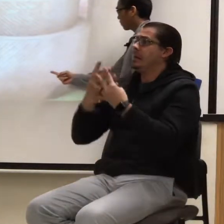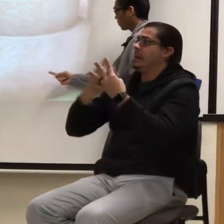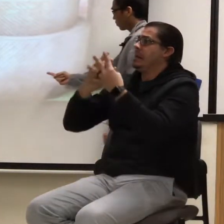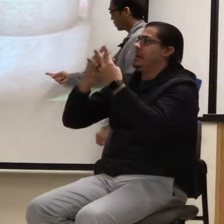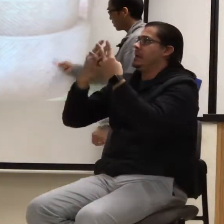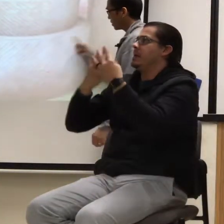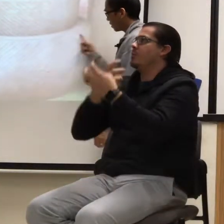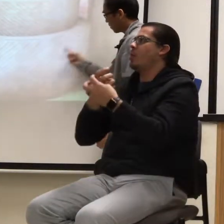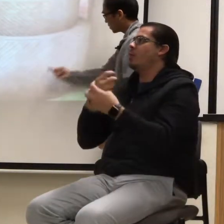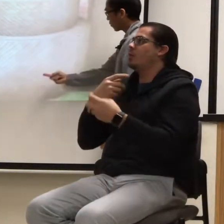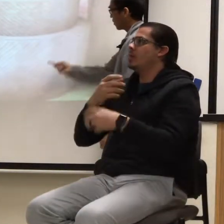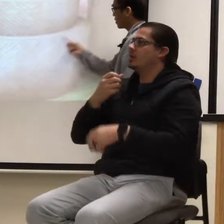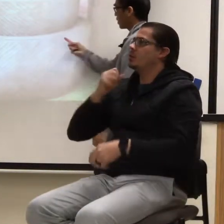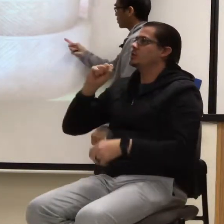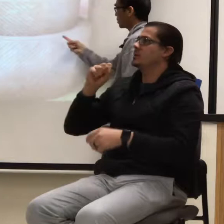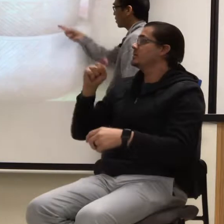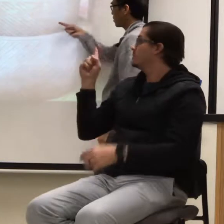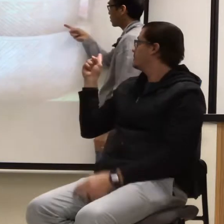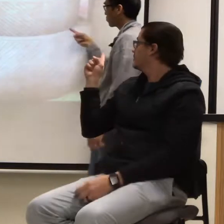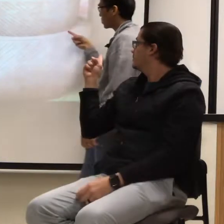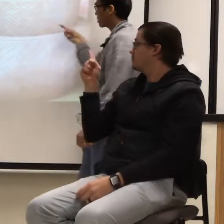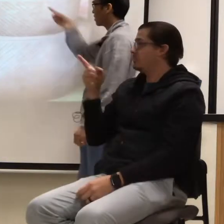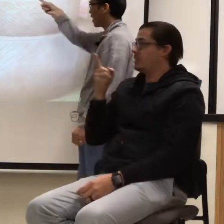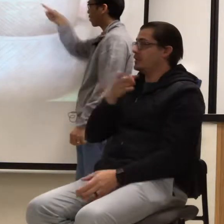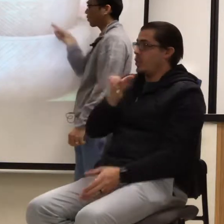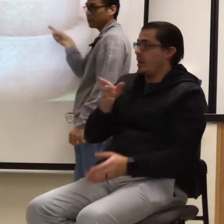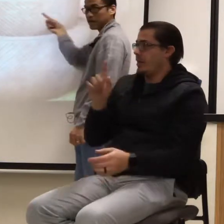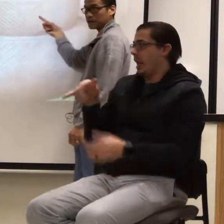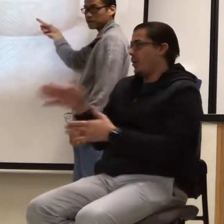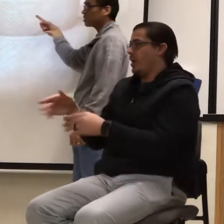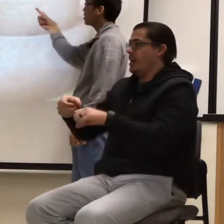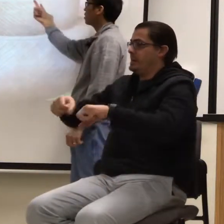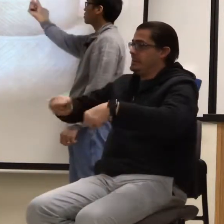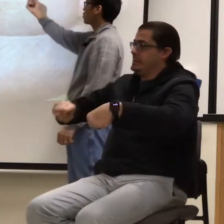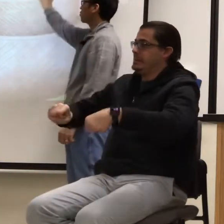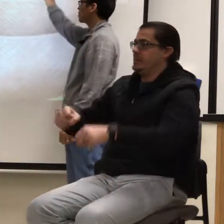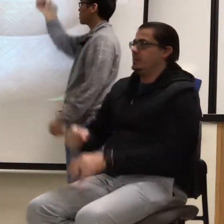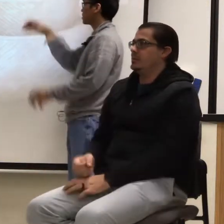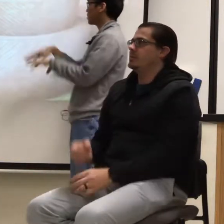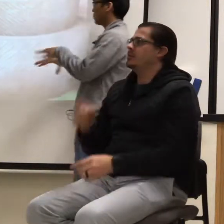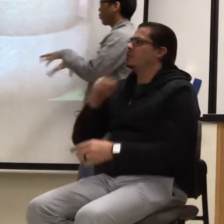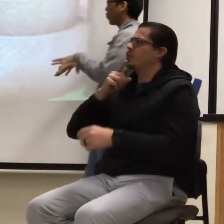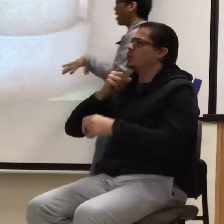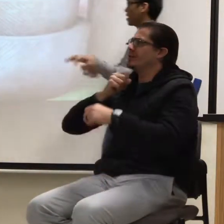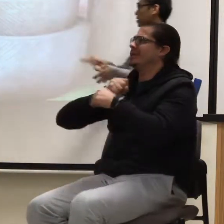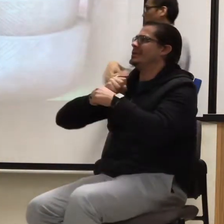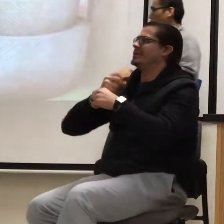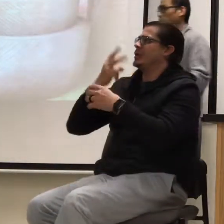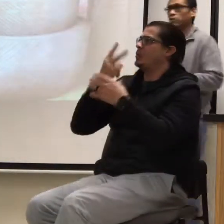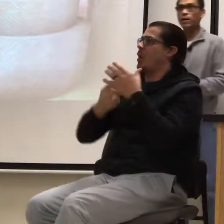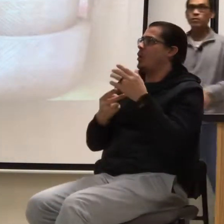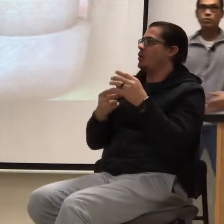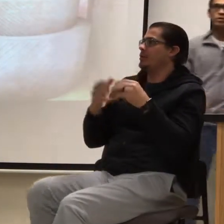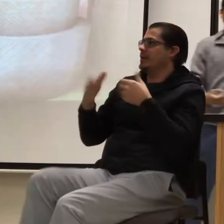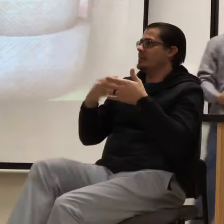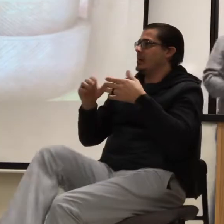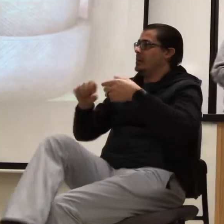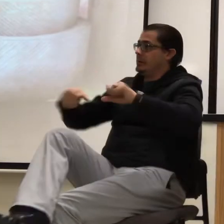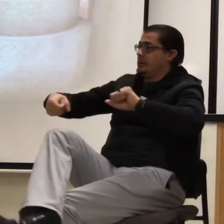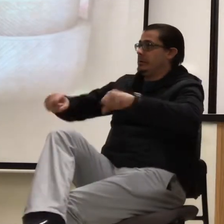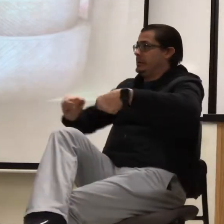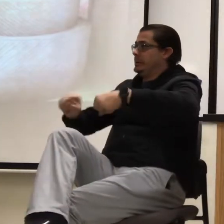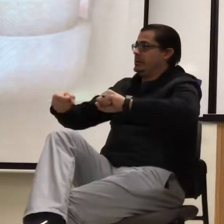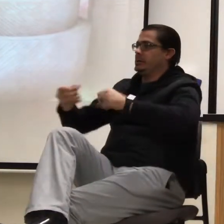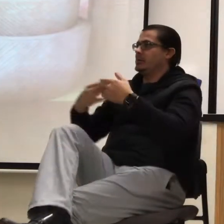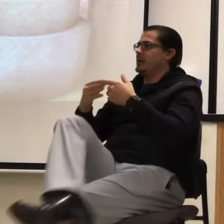that resist in this orientation and this resists in that orientation. So you resist both ways, no matter which way you twist the bone. Of